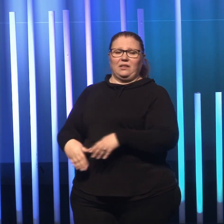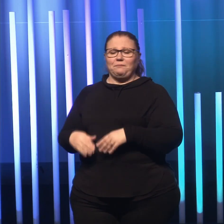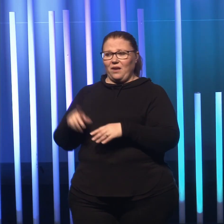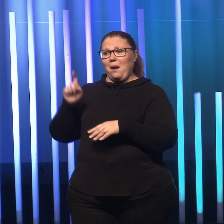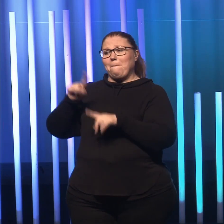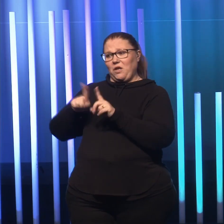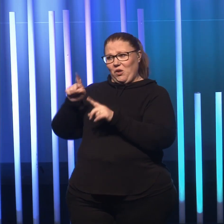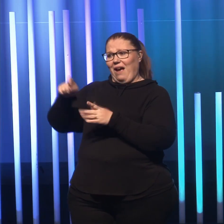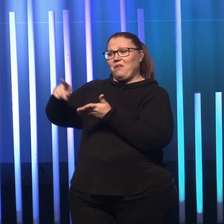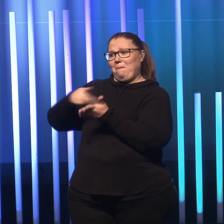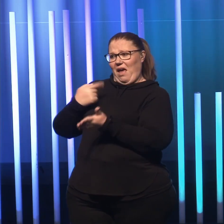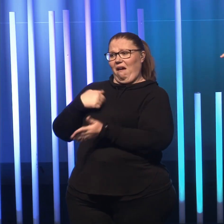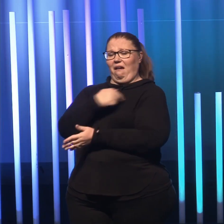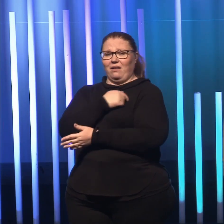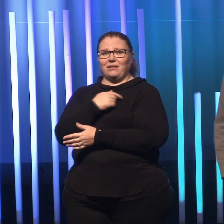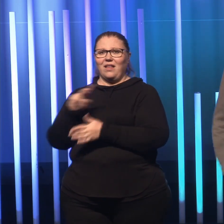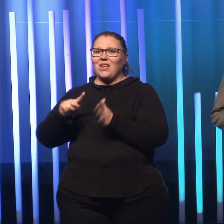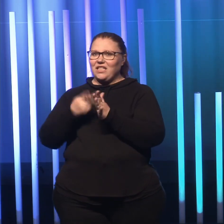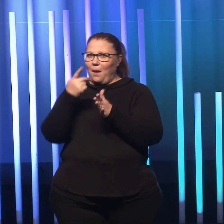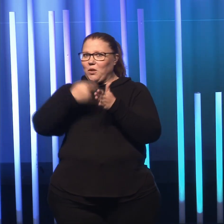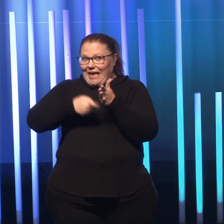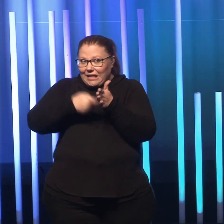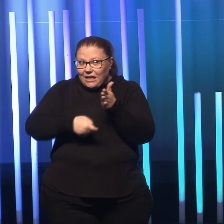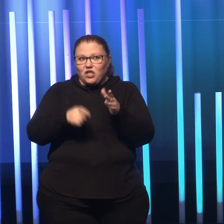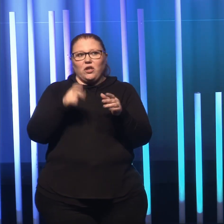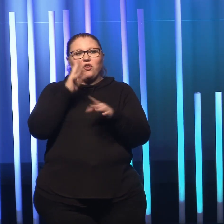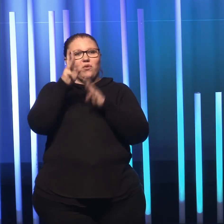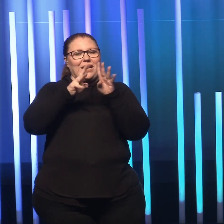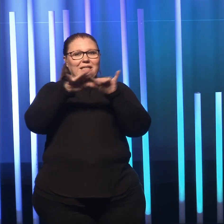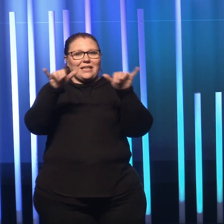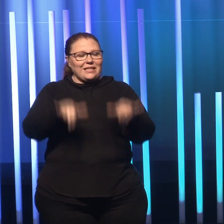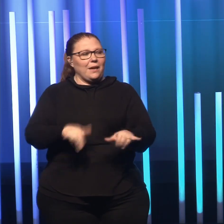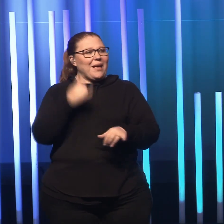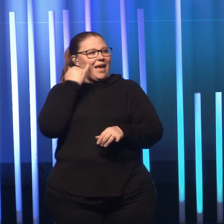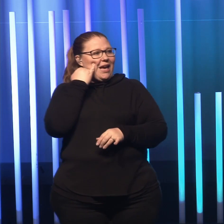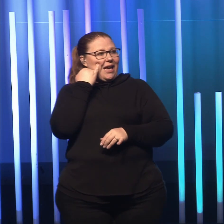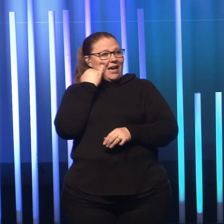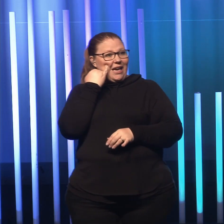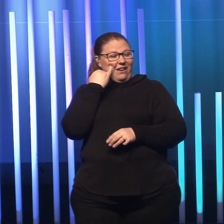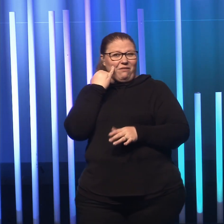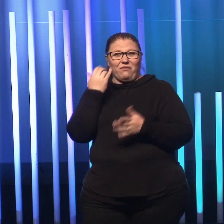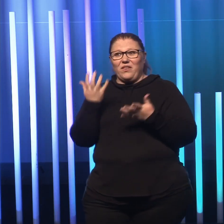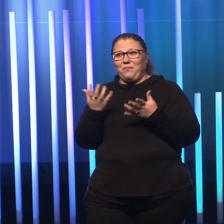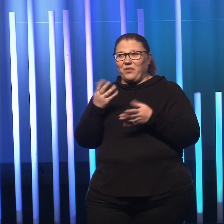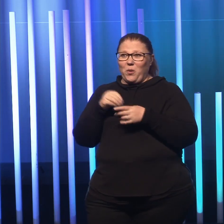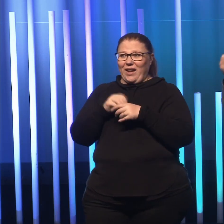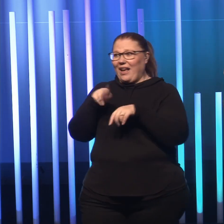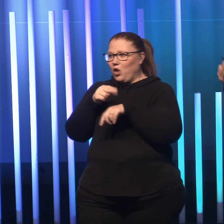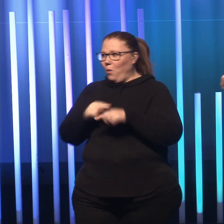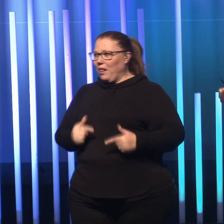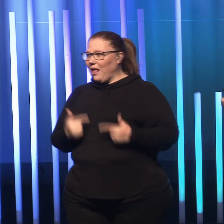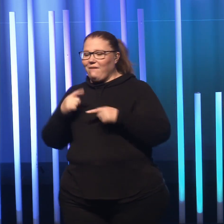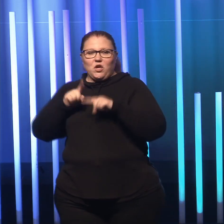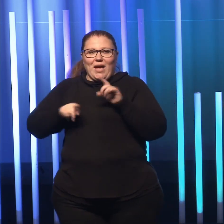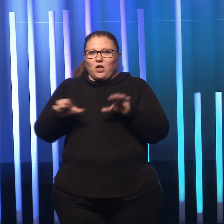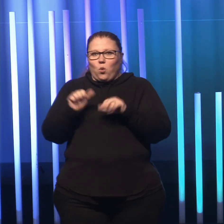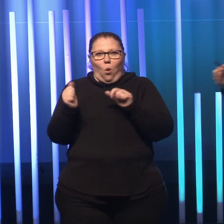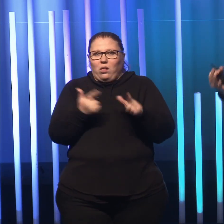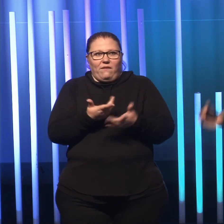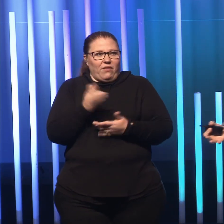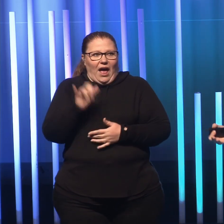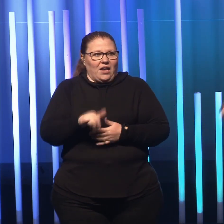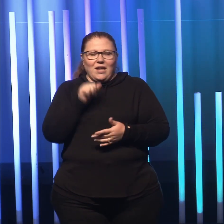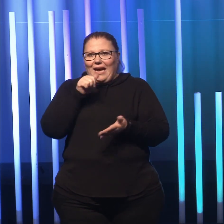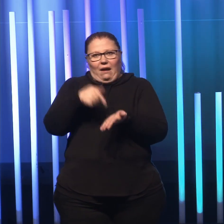what happens is this double taxation creates a system where if you were in, say, a normal life, you couldn't do all of that. You just